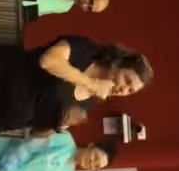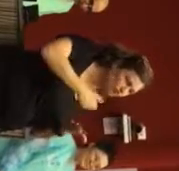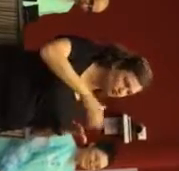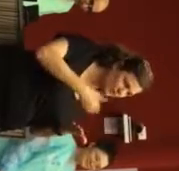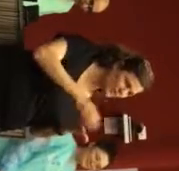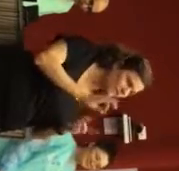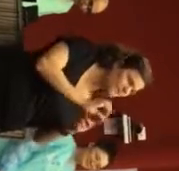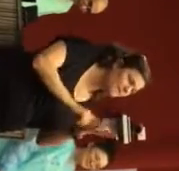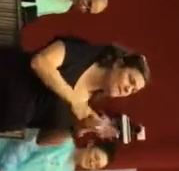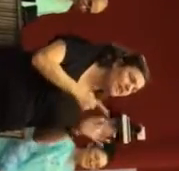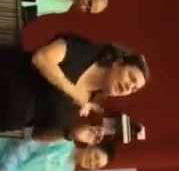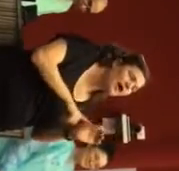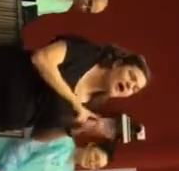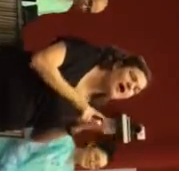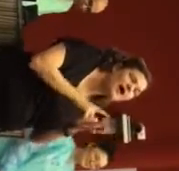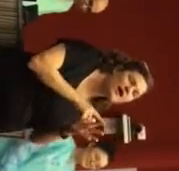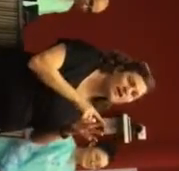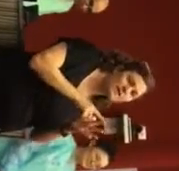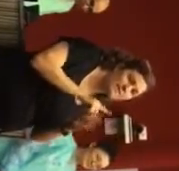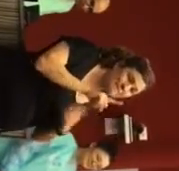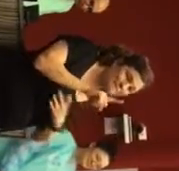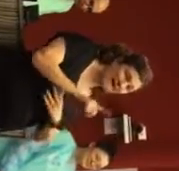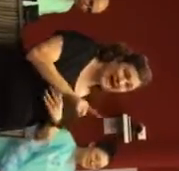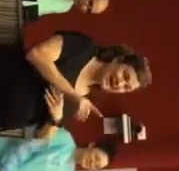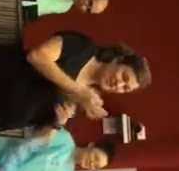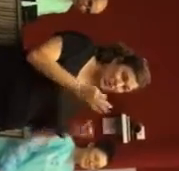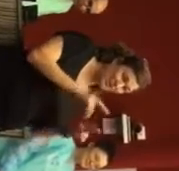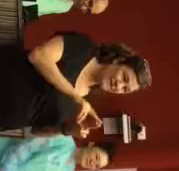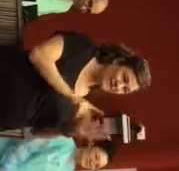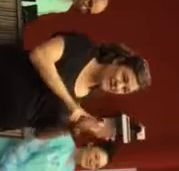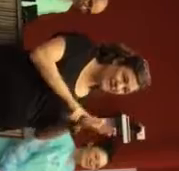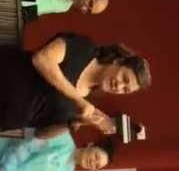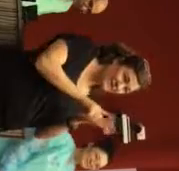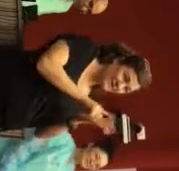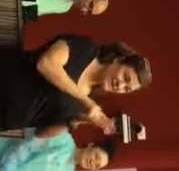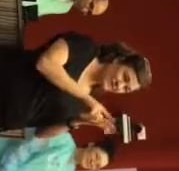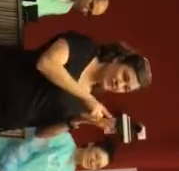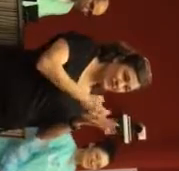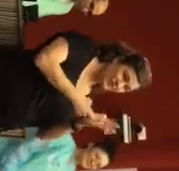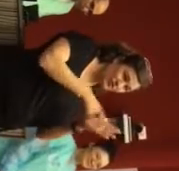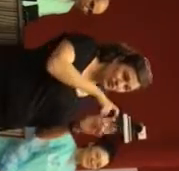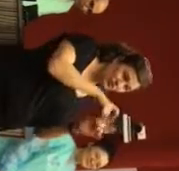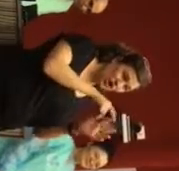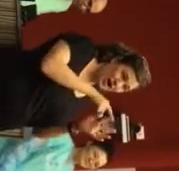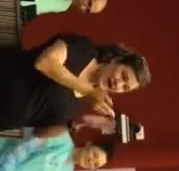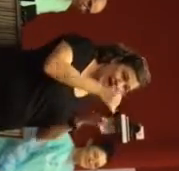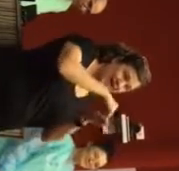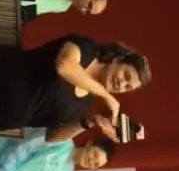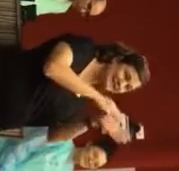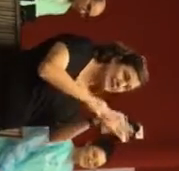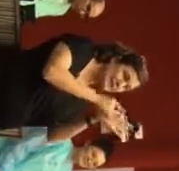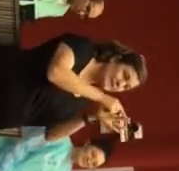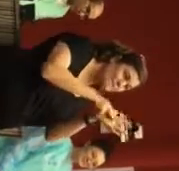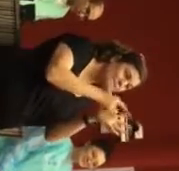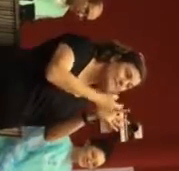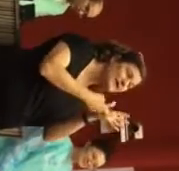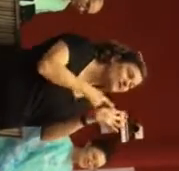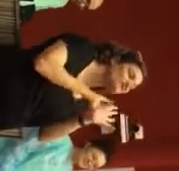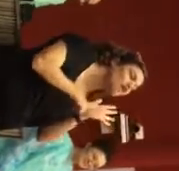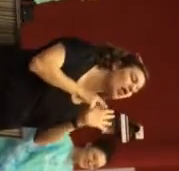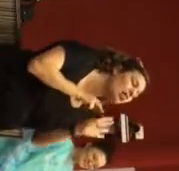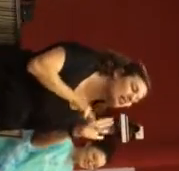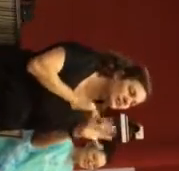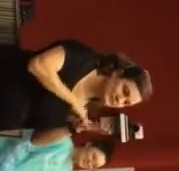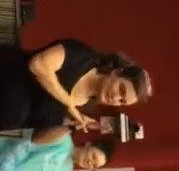removal. However, the only issue is that fluoride actually helps remineralize the teeth as well, so it actually adds additional action